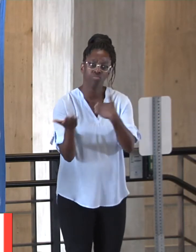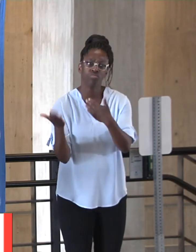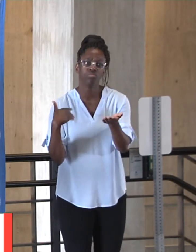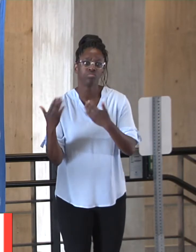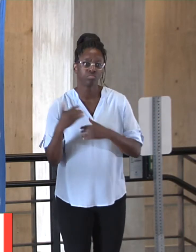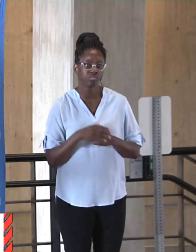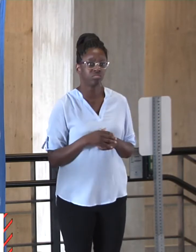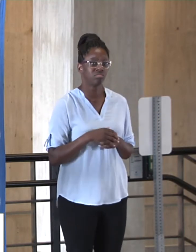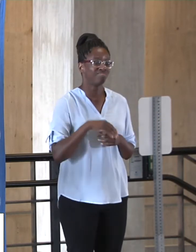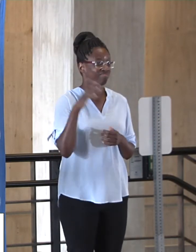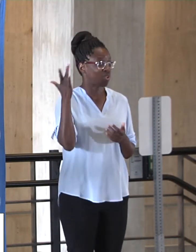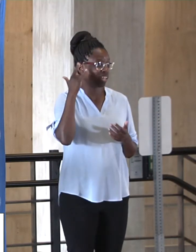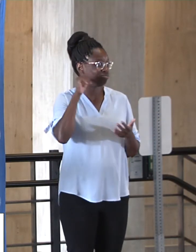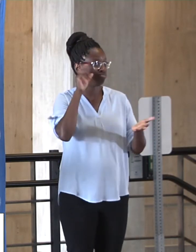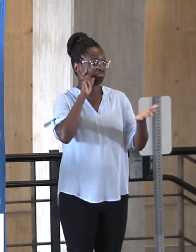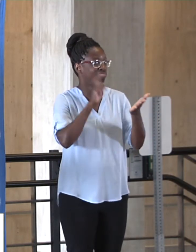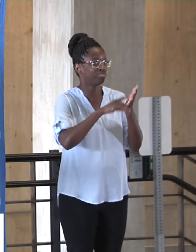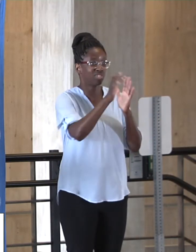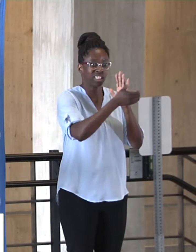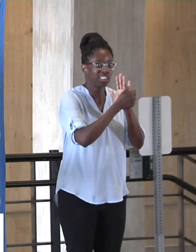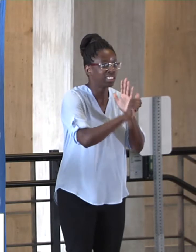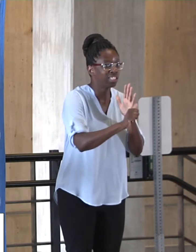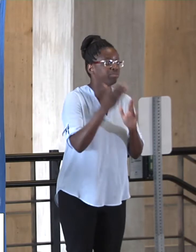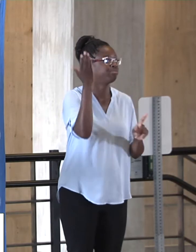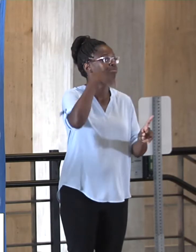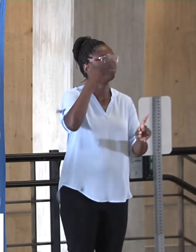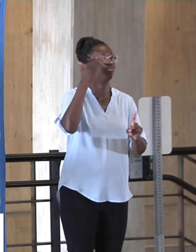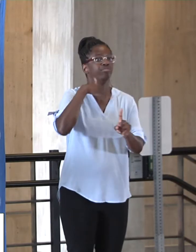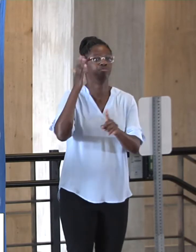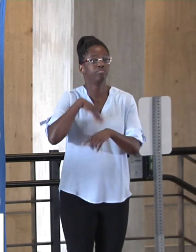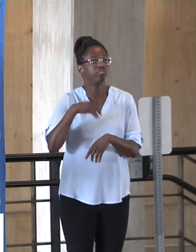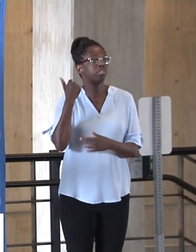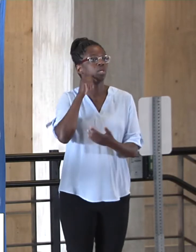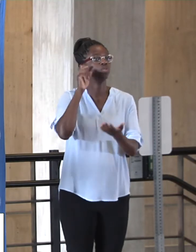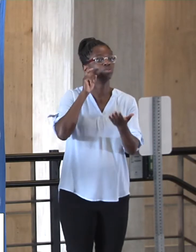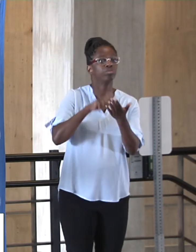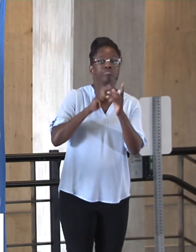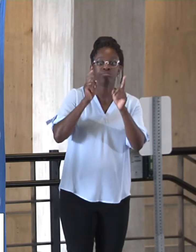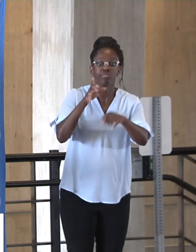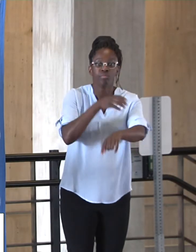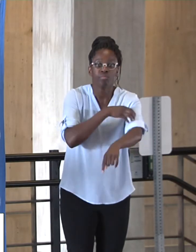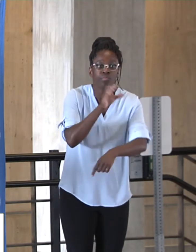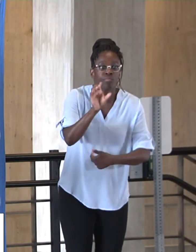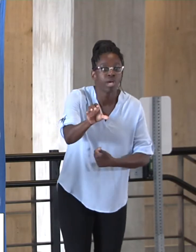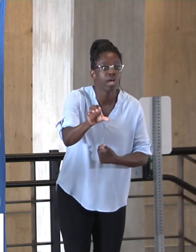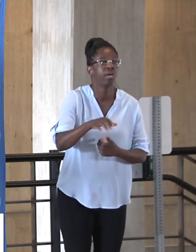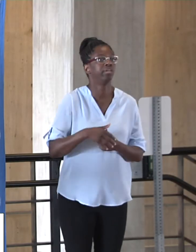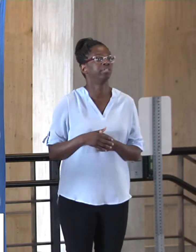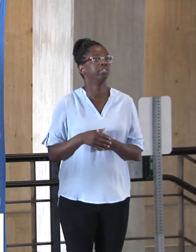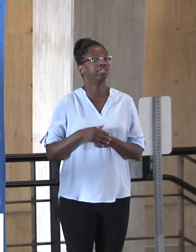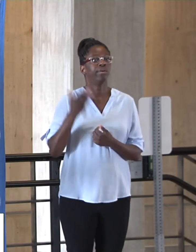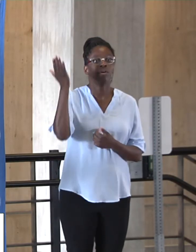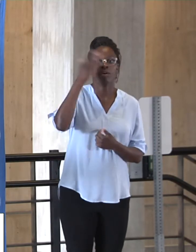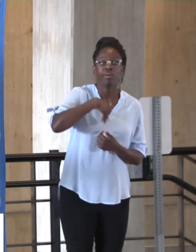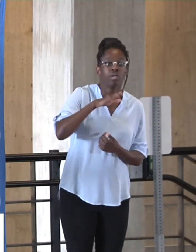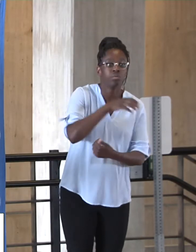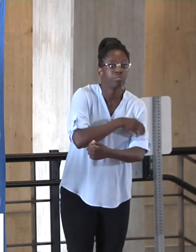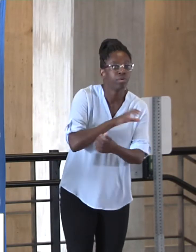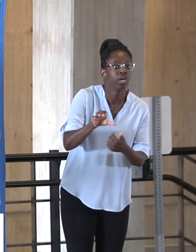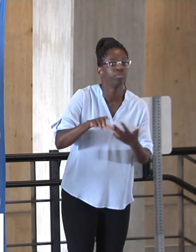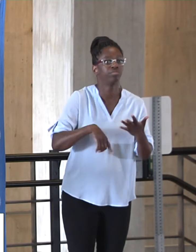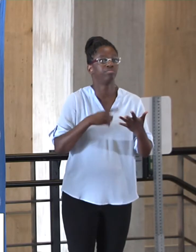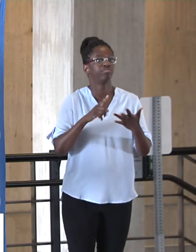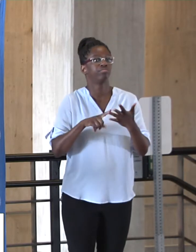skills, not recognizing your leadership, not recognizing your power, your voice, your rights. Today